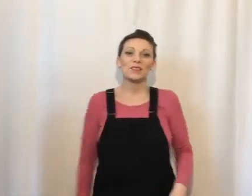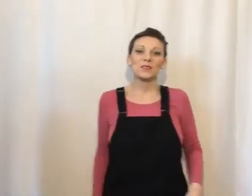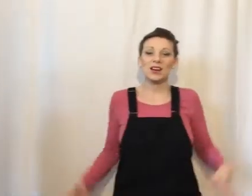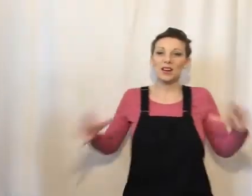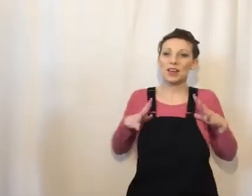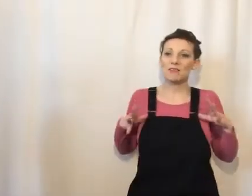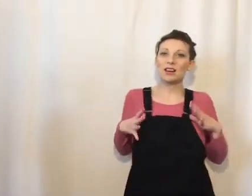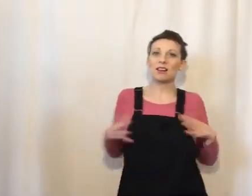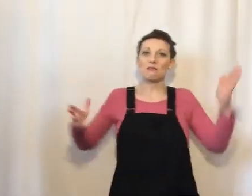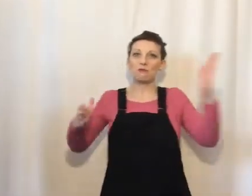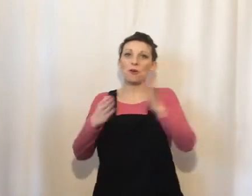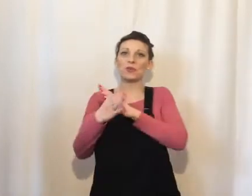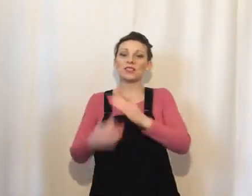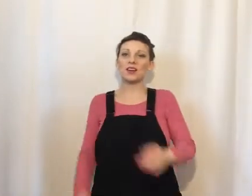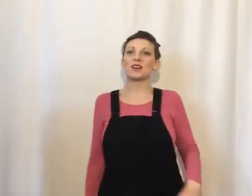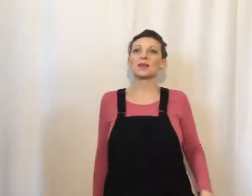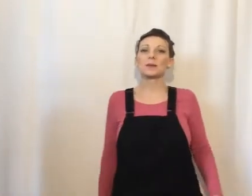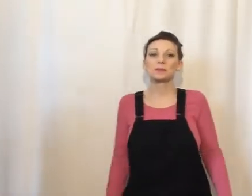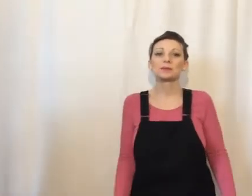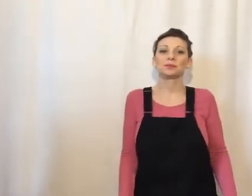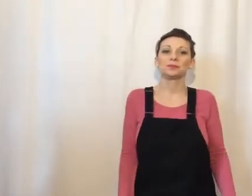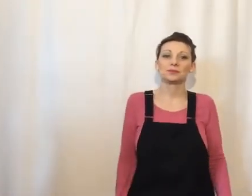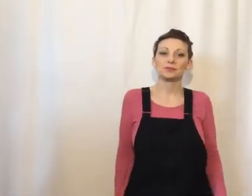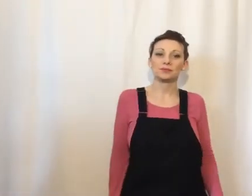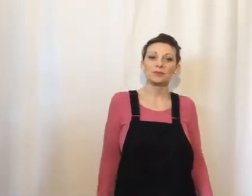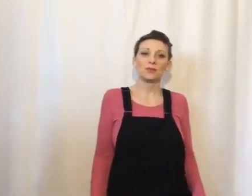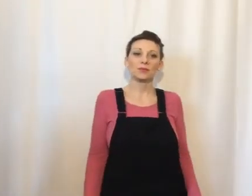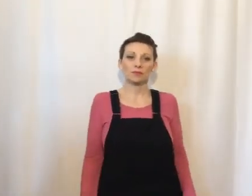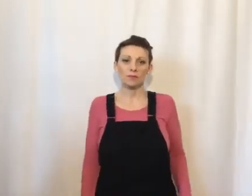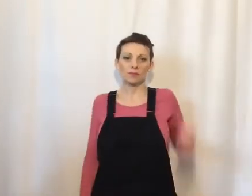Right, okay, ready? From the start.